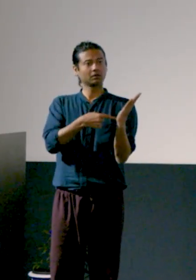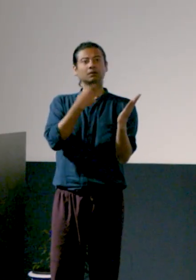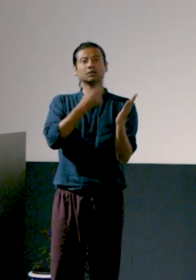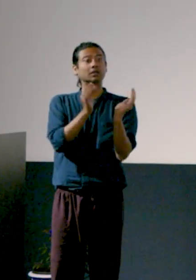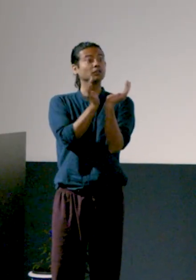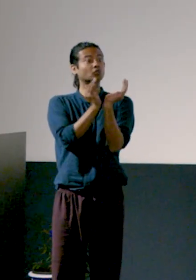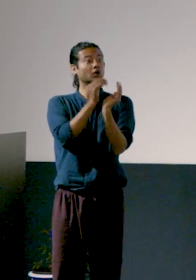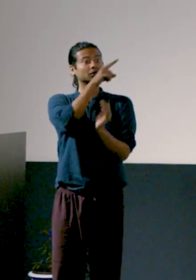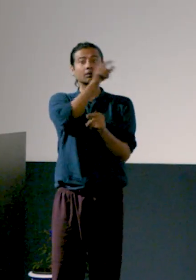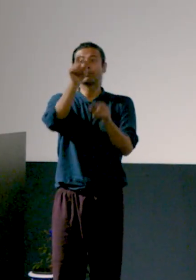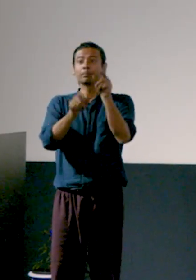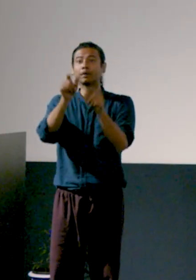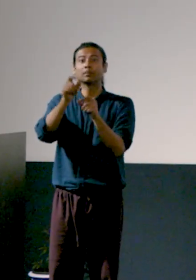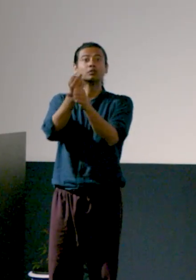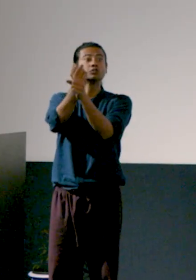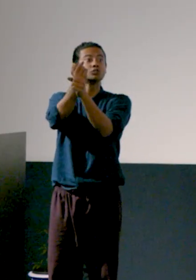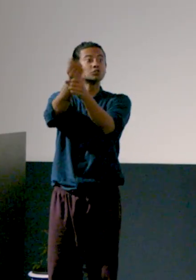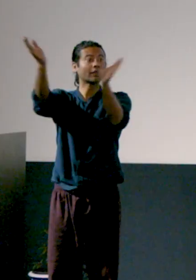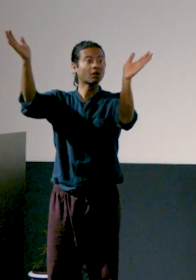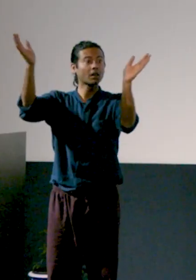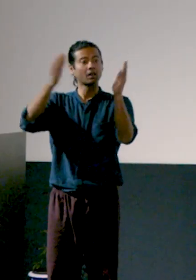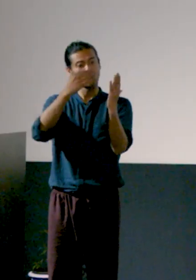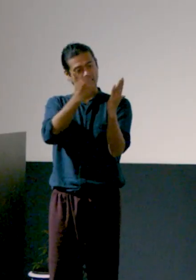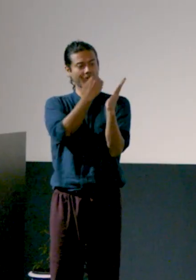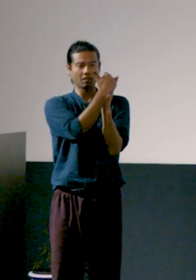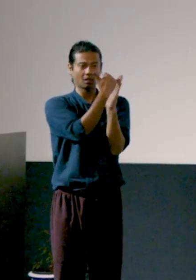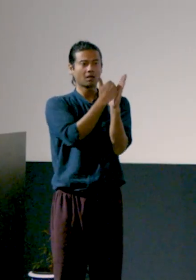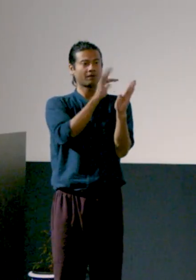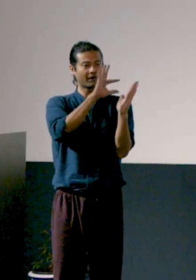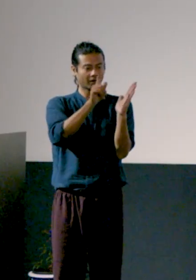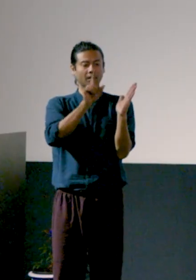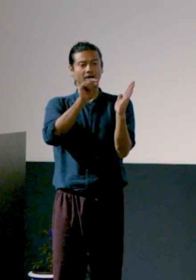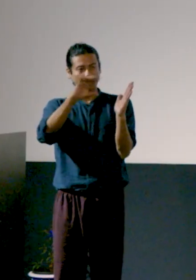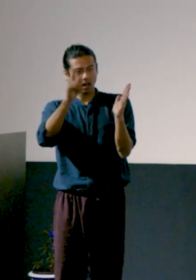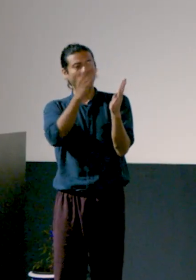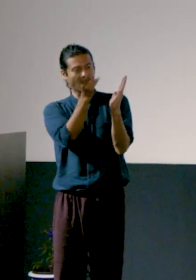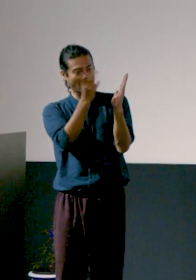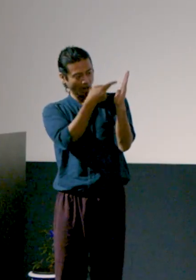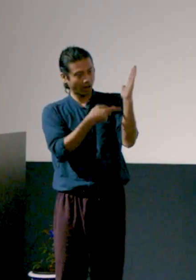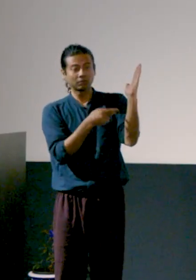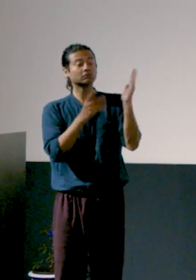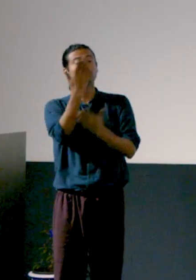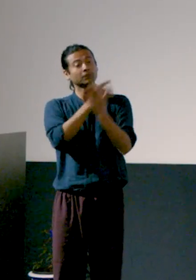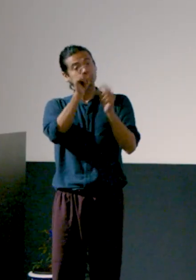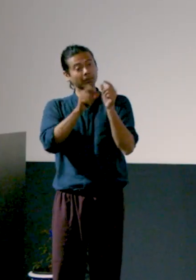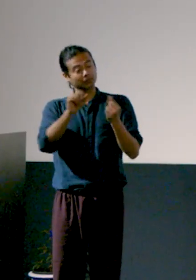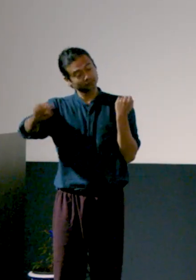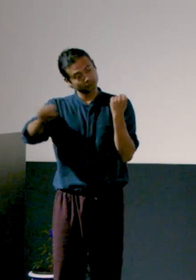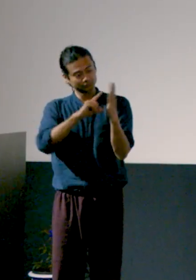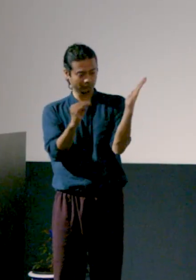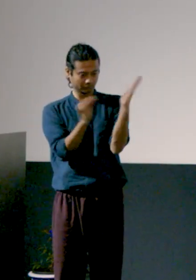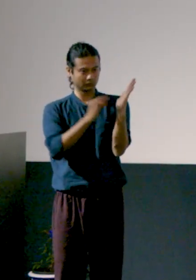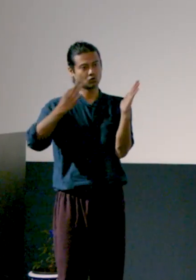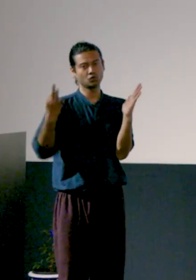insurance policies which they have. Again, there is a problem about accessibility and all. However, in that